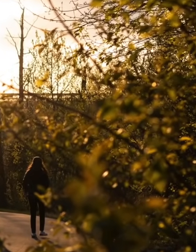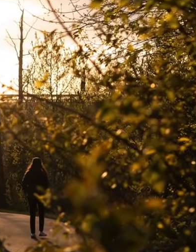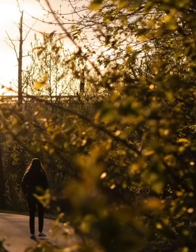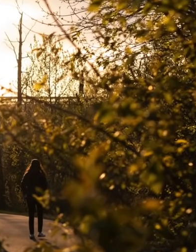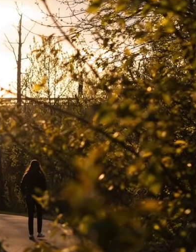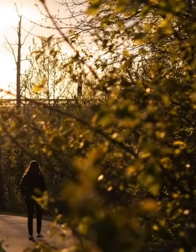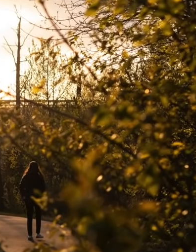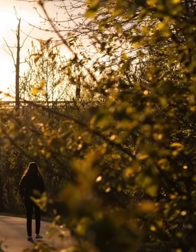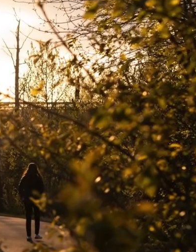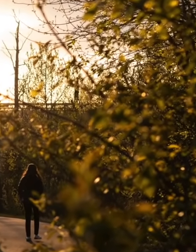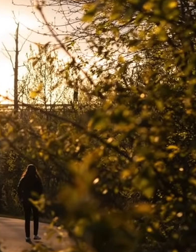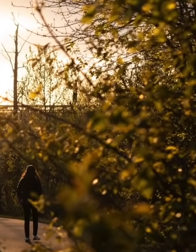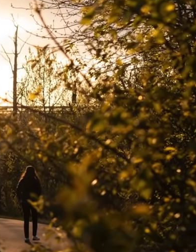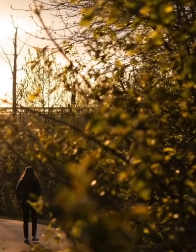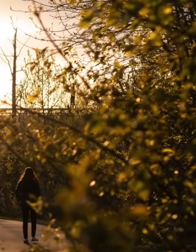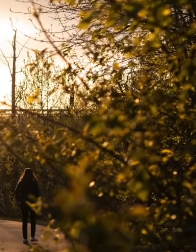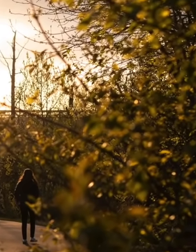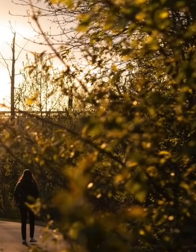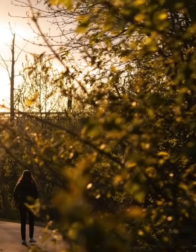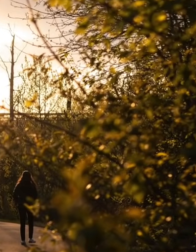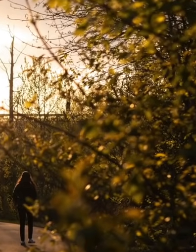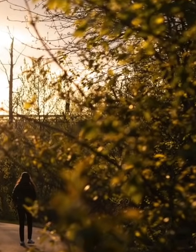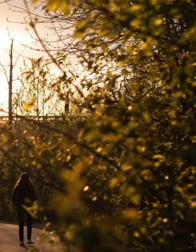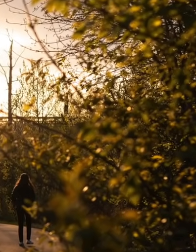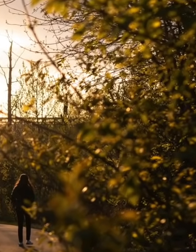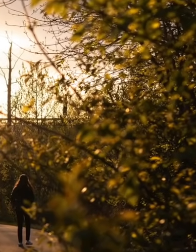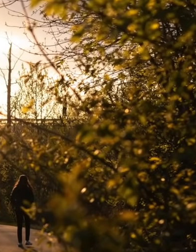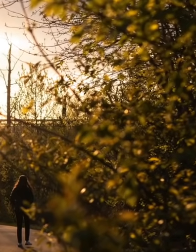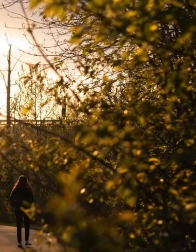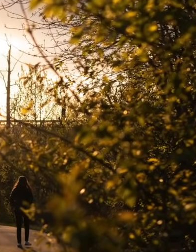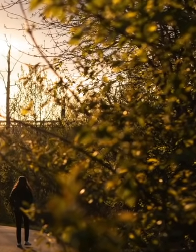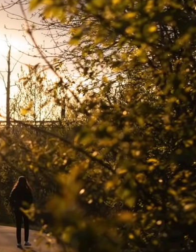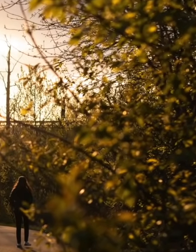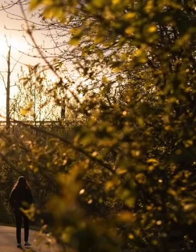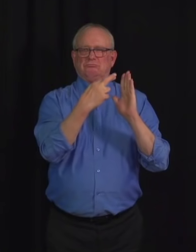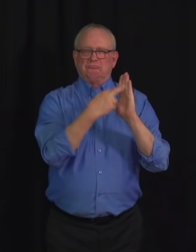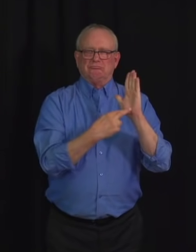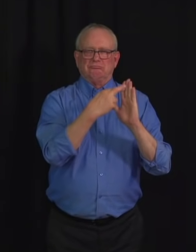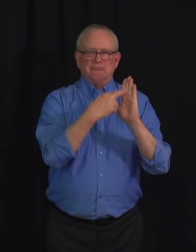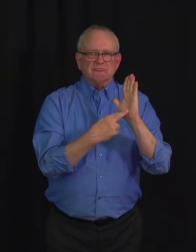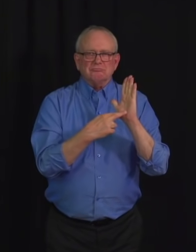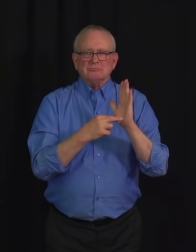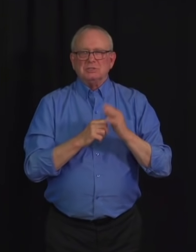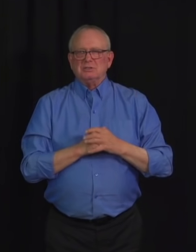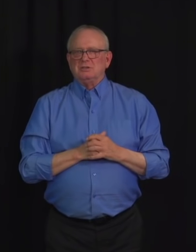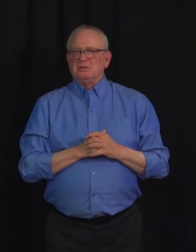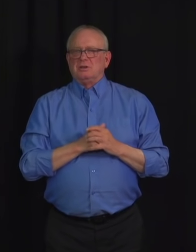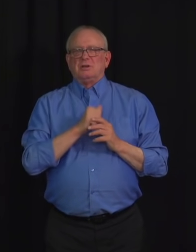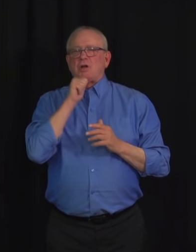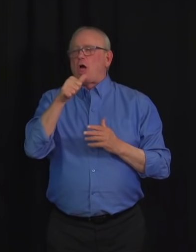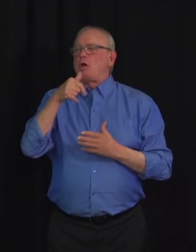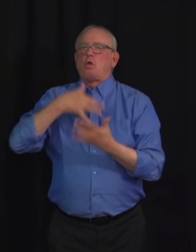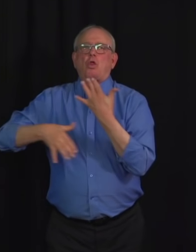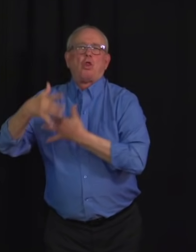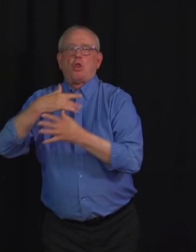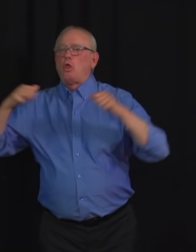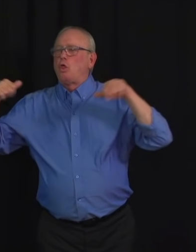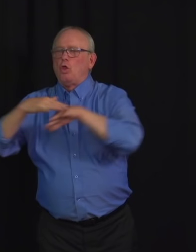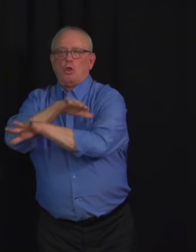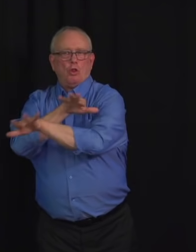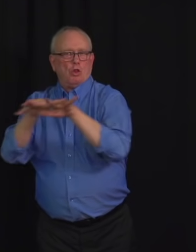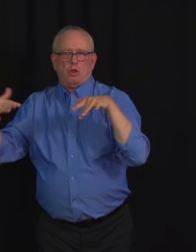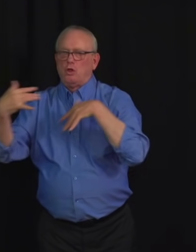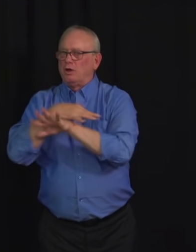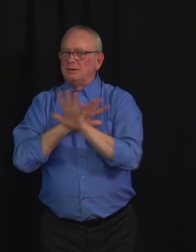weekend. Please follow the rules, avoid in-person interactions with people outside your household, especially indoors,